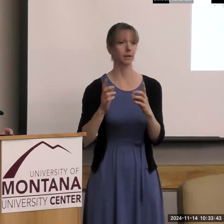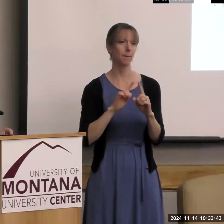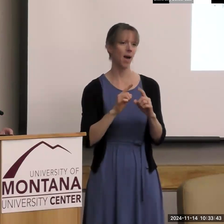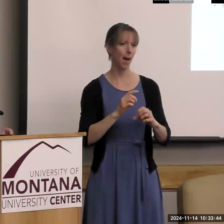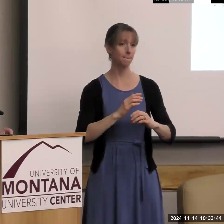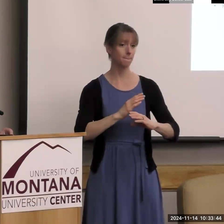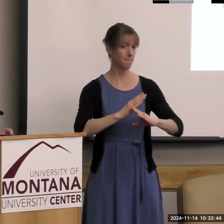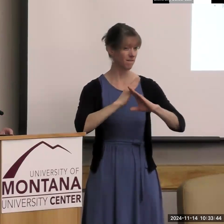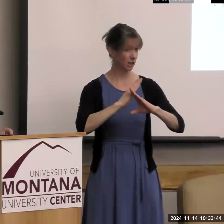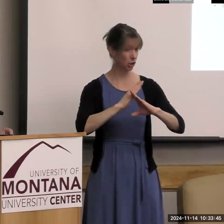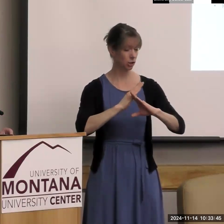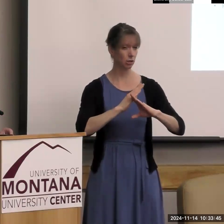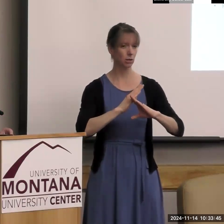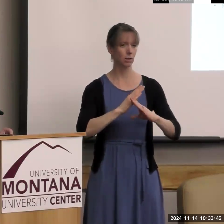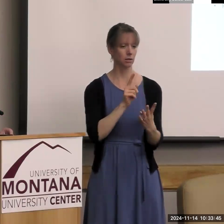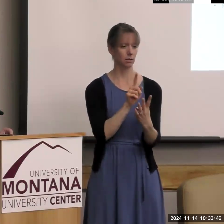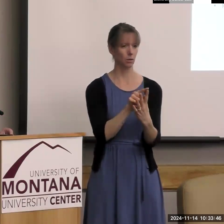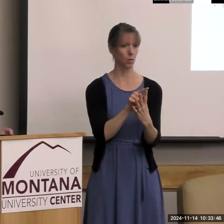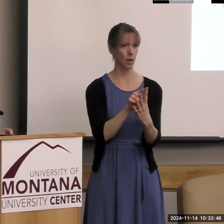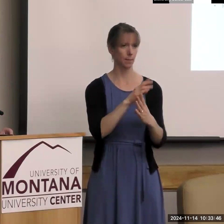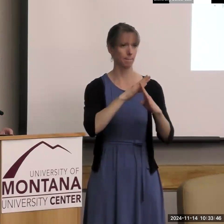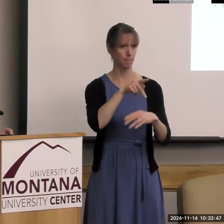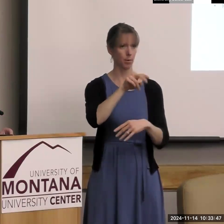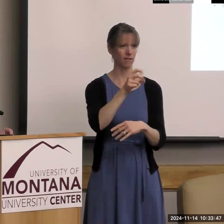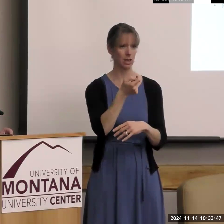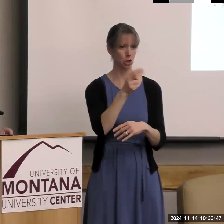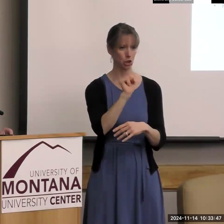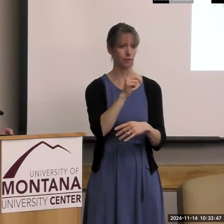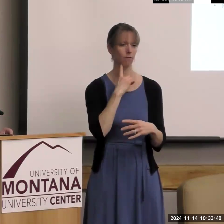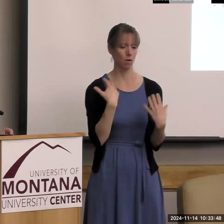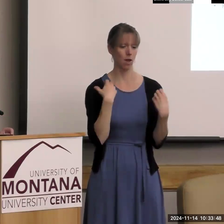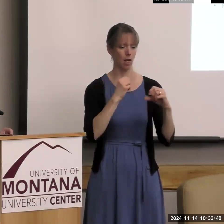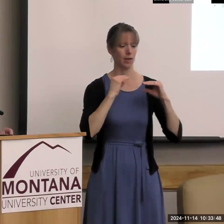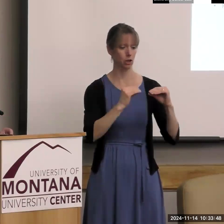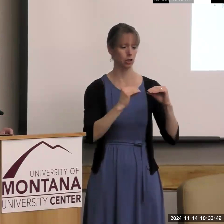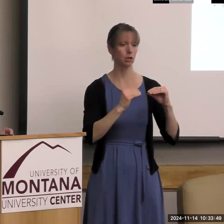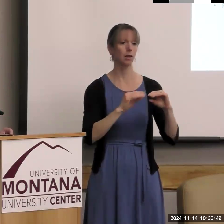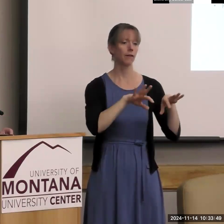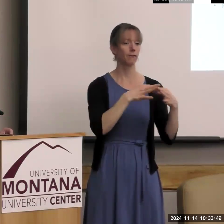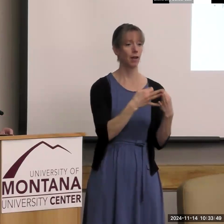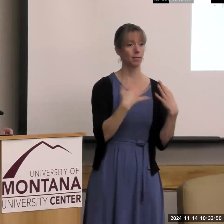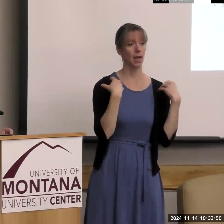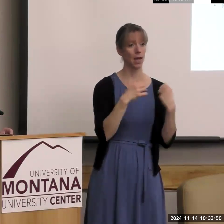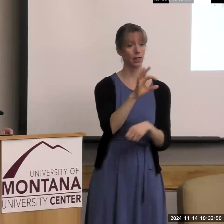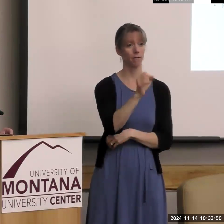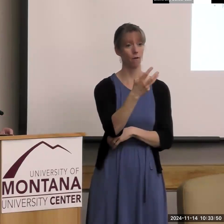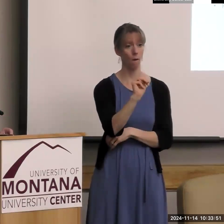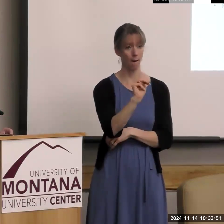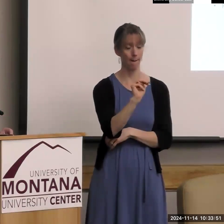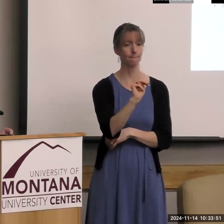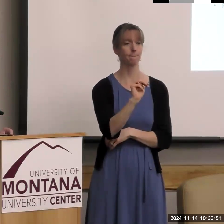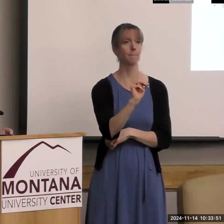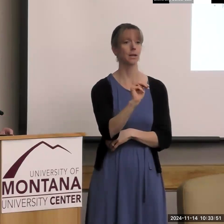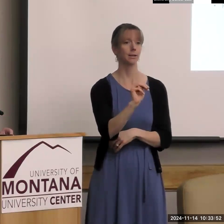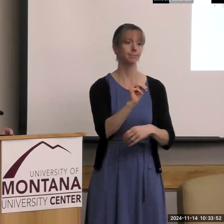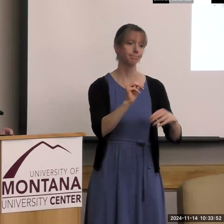Prevention is our pillar 1, and that's the work we do in health education. So our family health forums that Special Olympics state programs do,